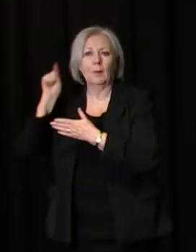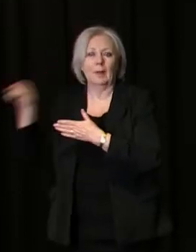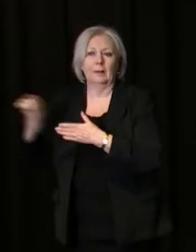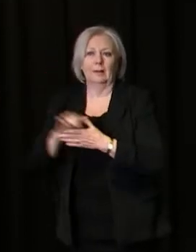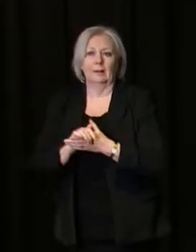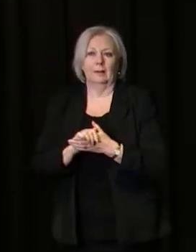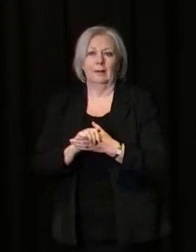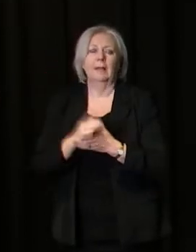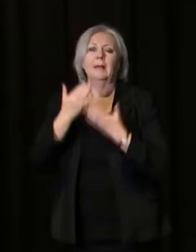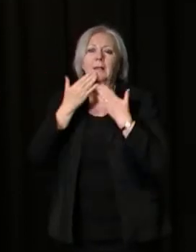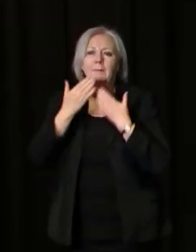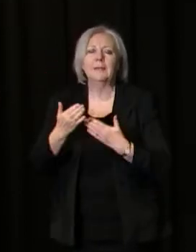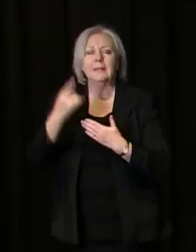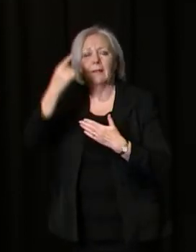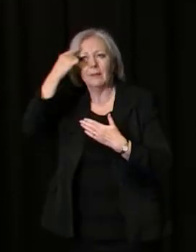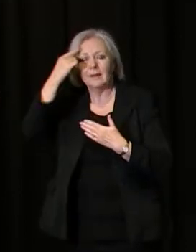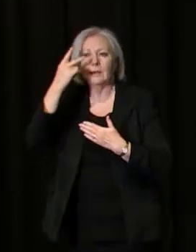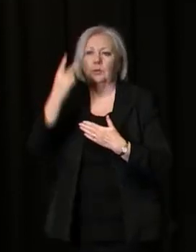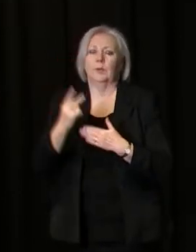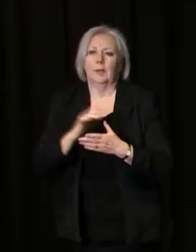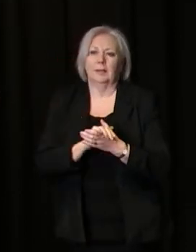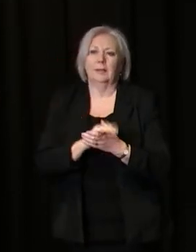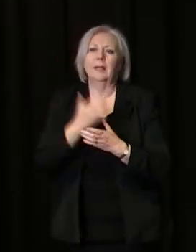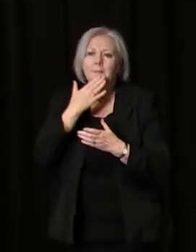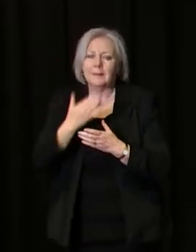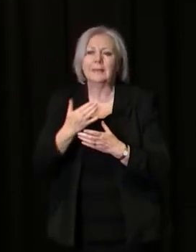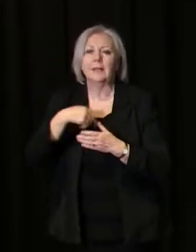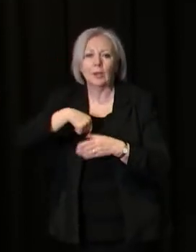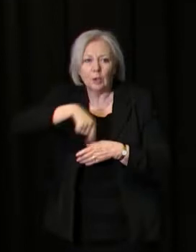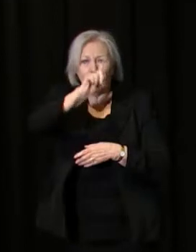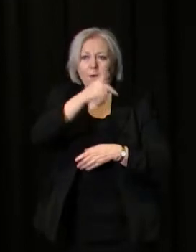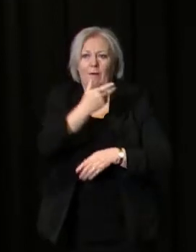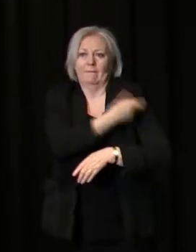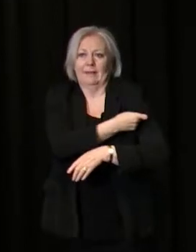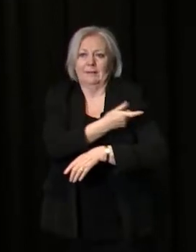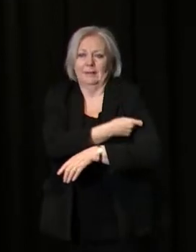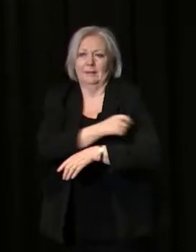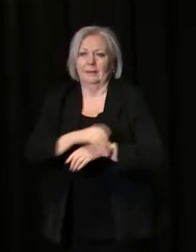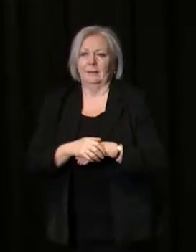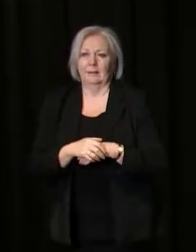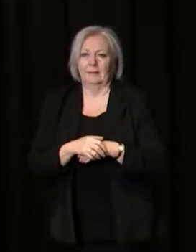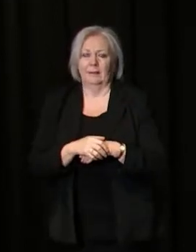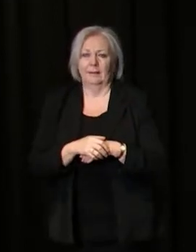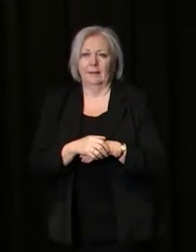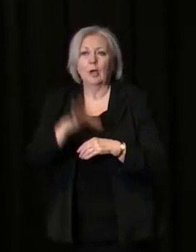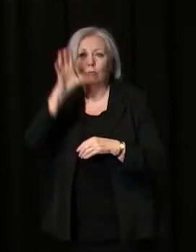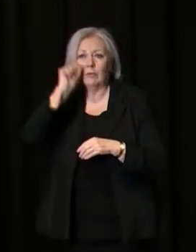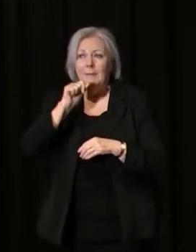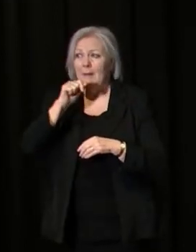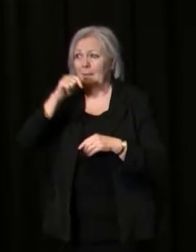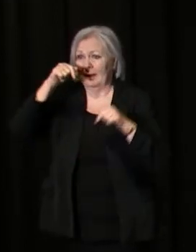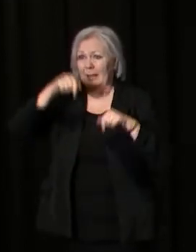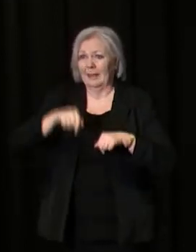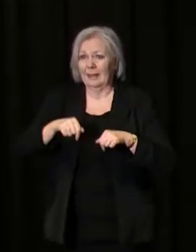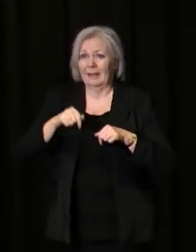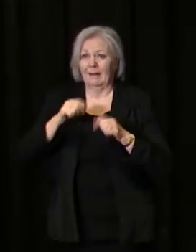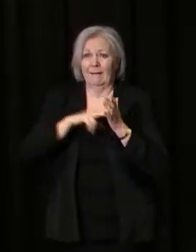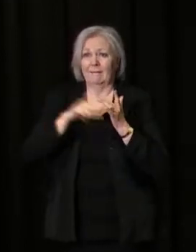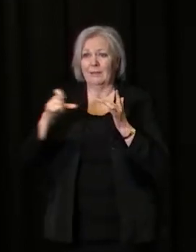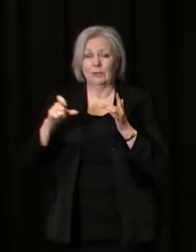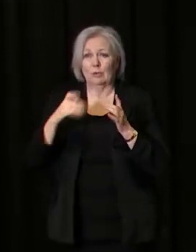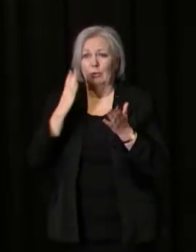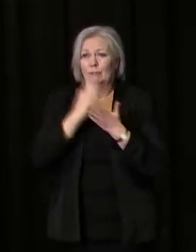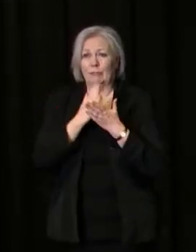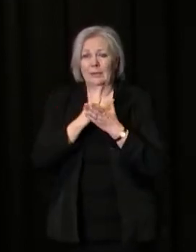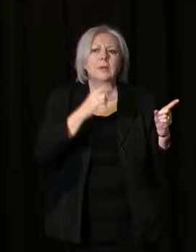Please don't be part of that. Please be part of one of the most vaccinated communities anywhere in the world. Last